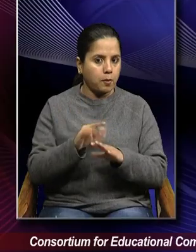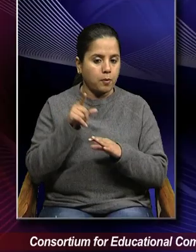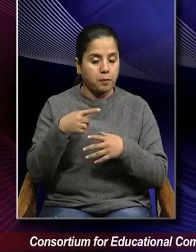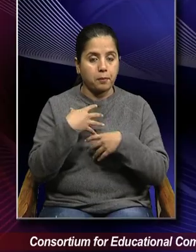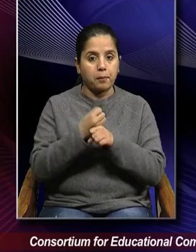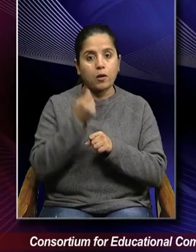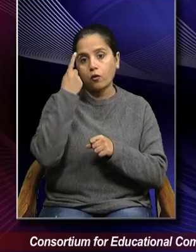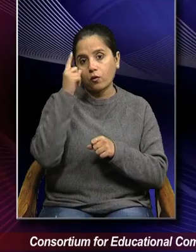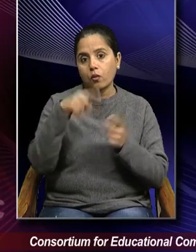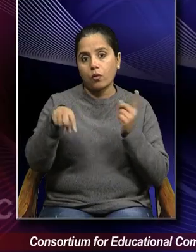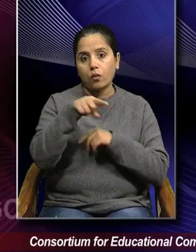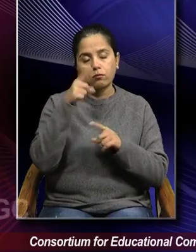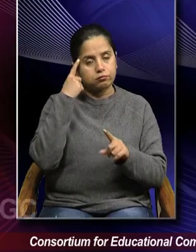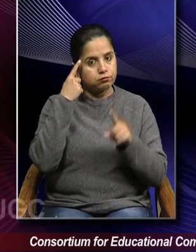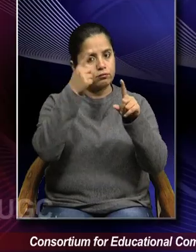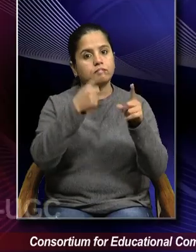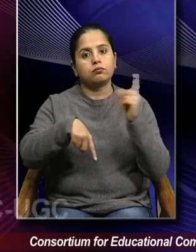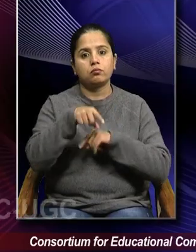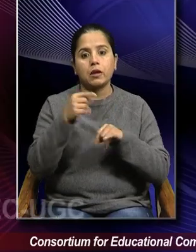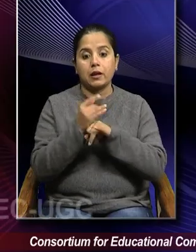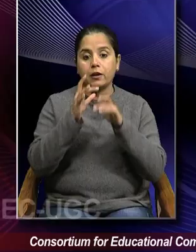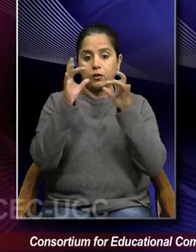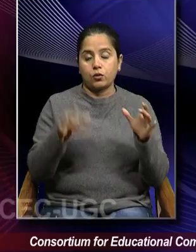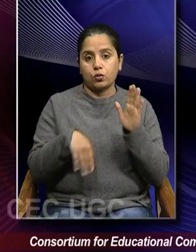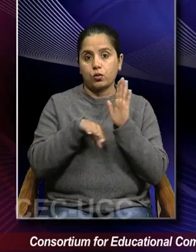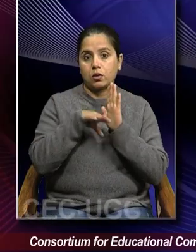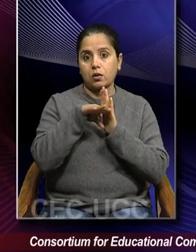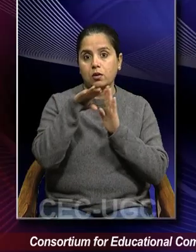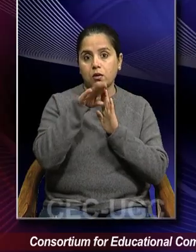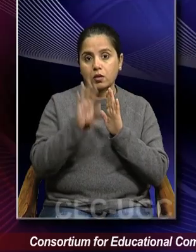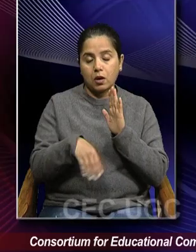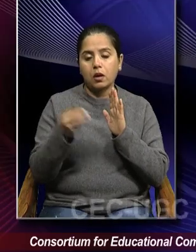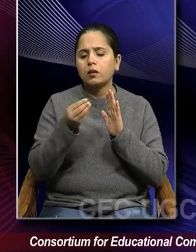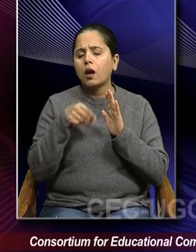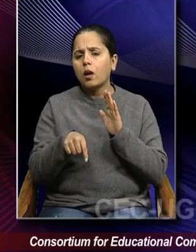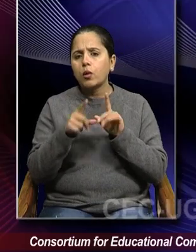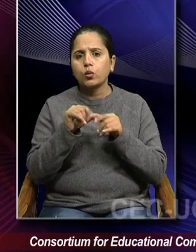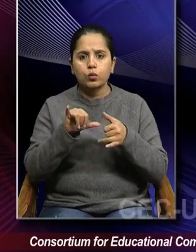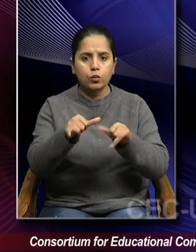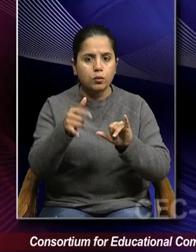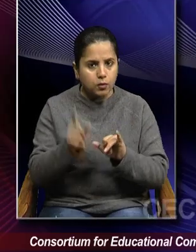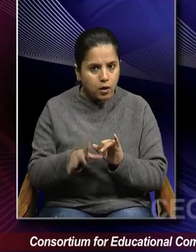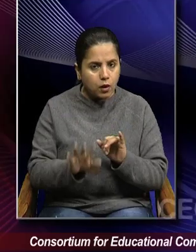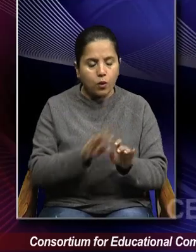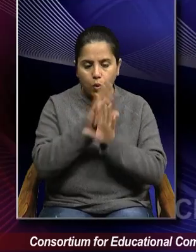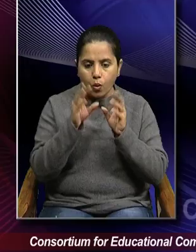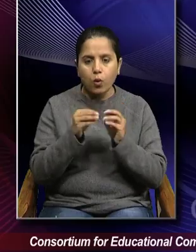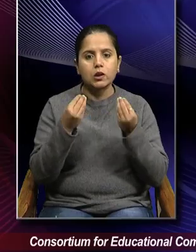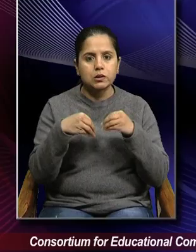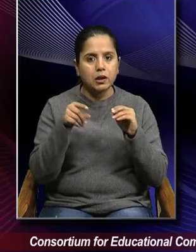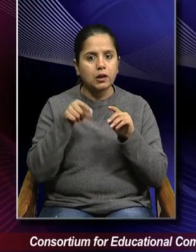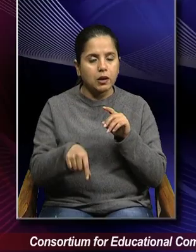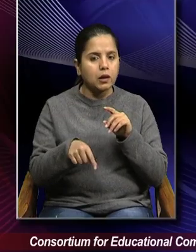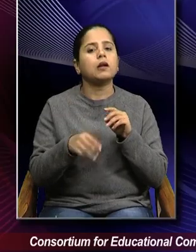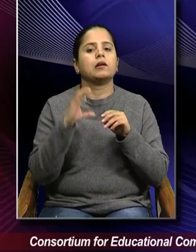for that motive only, that at institutional level, when there is some settlement is to be done, this wholesale CBDC can also be